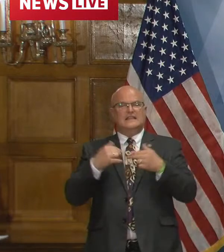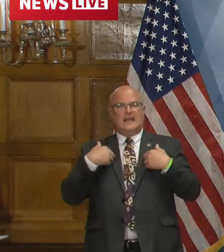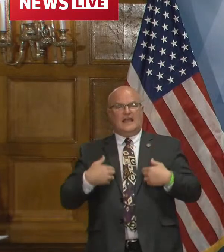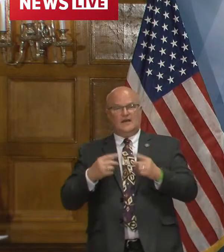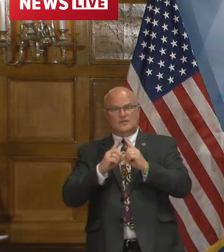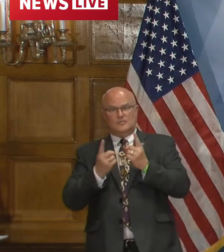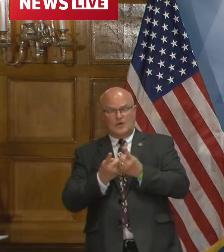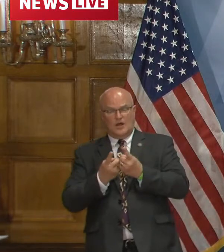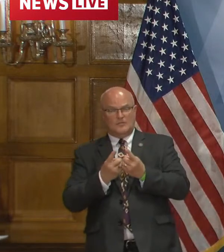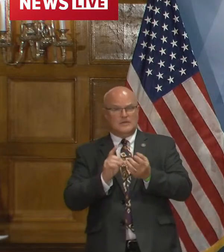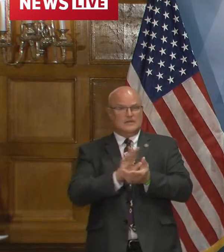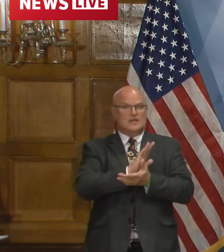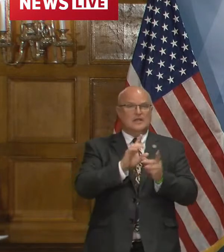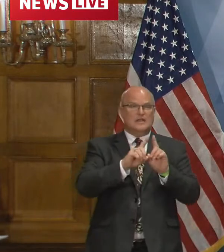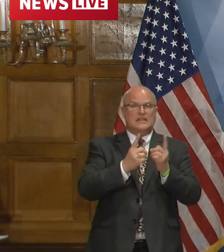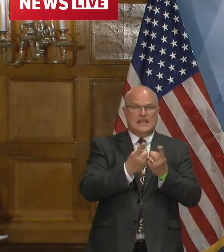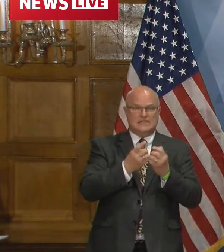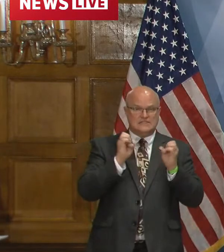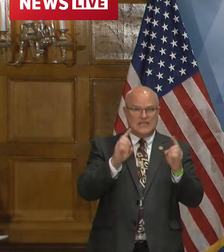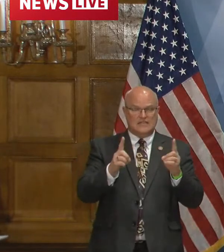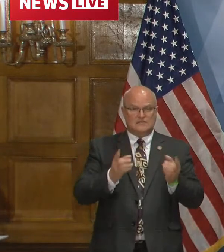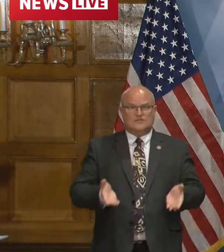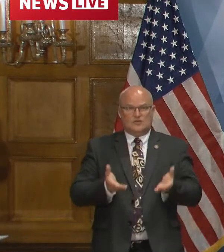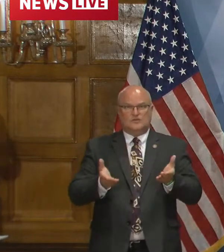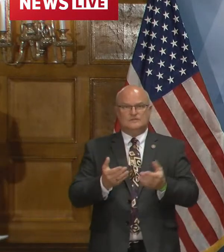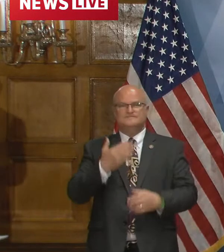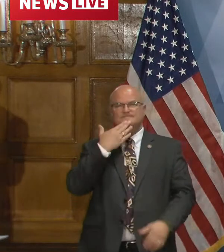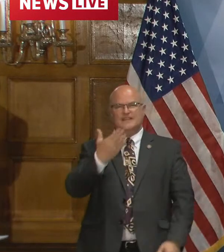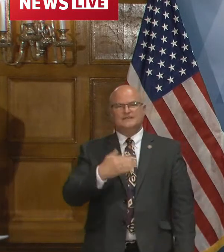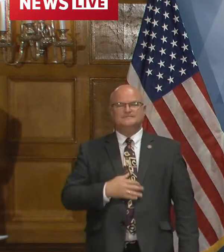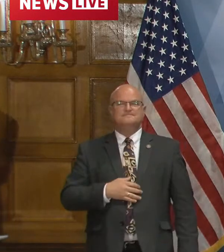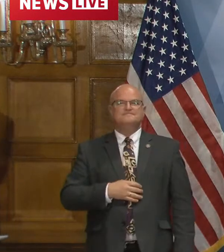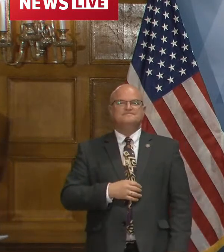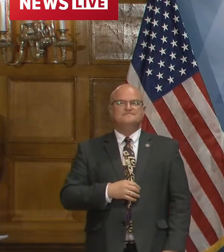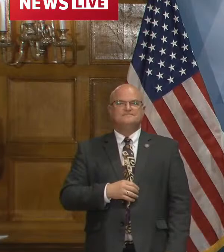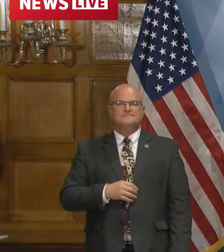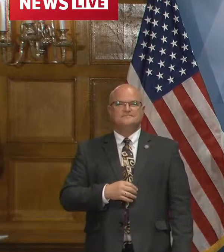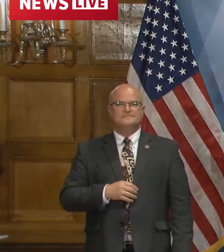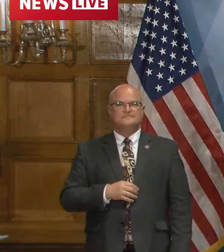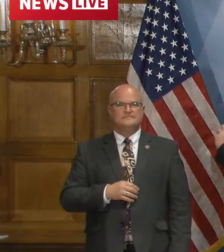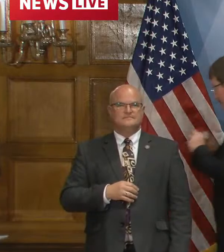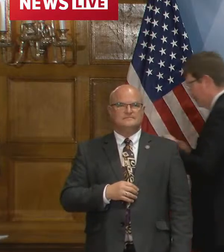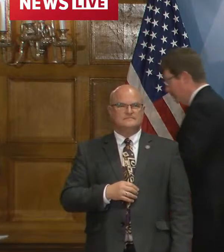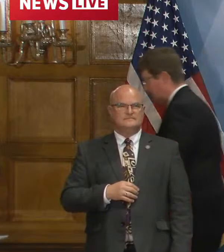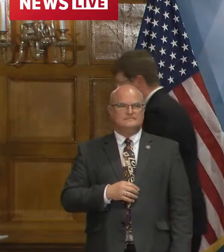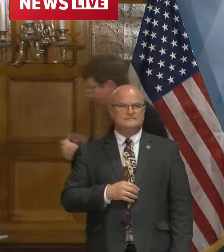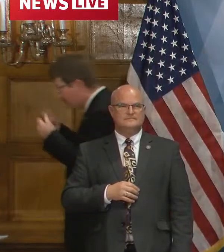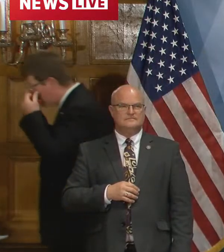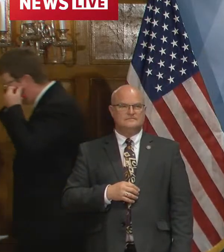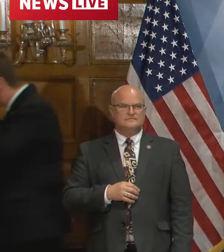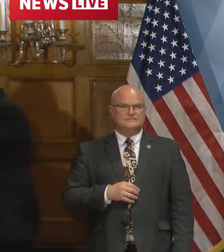have encouraged throughout the year.